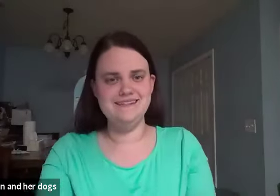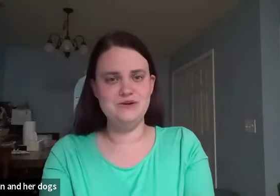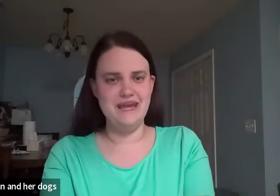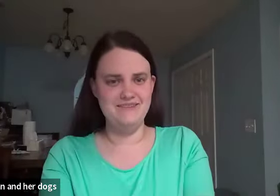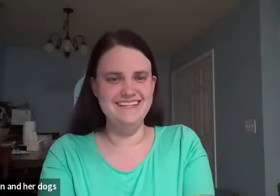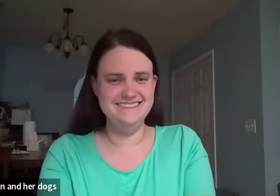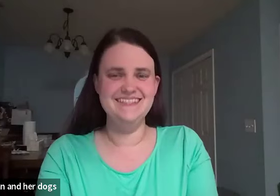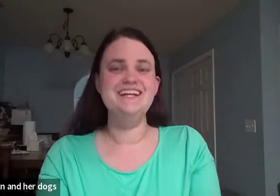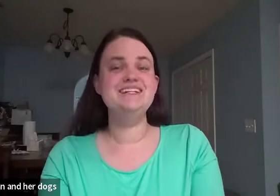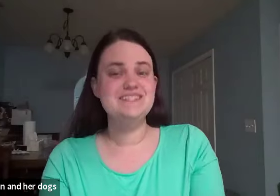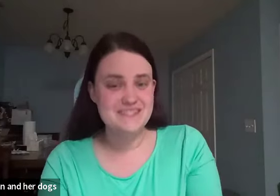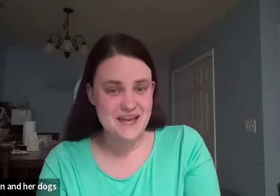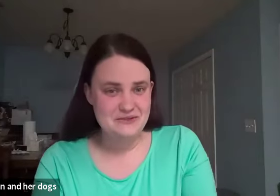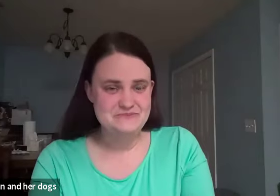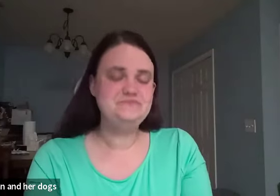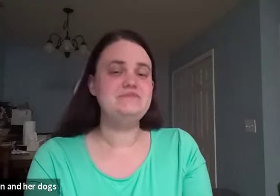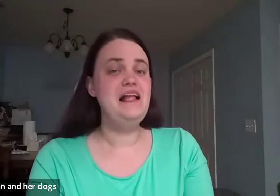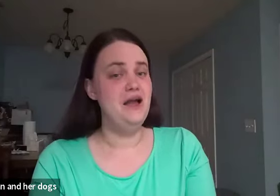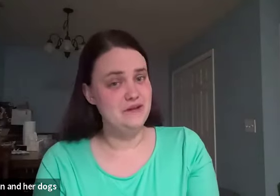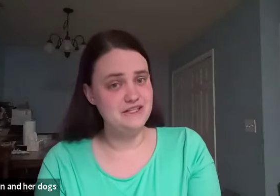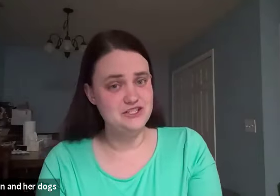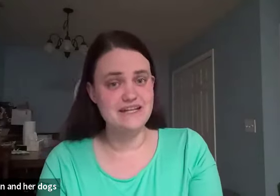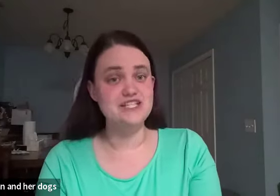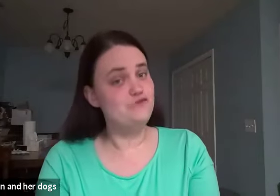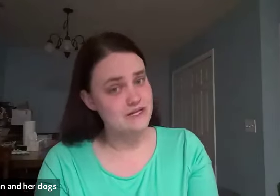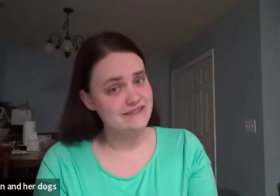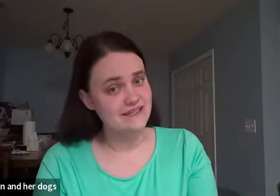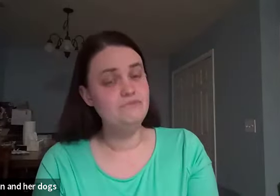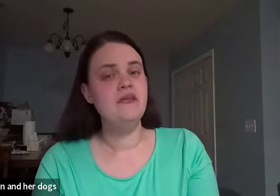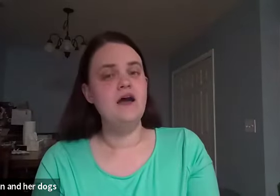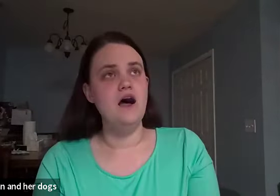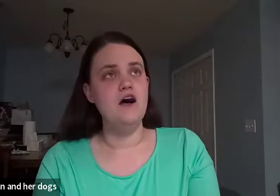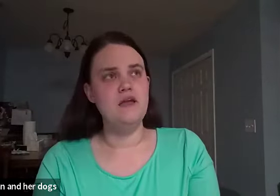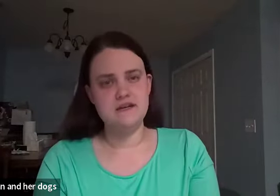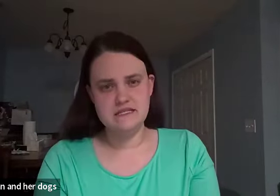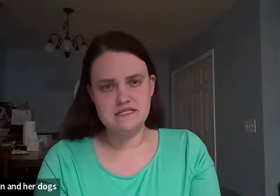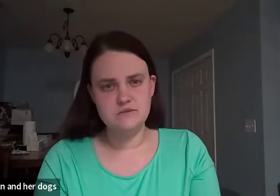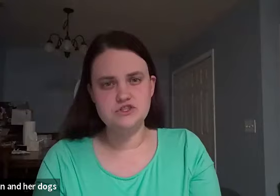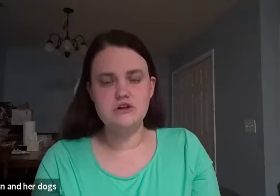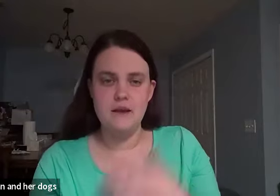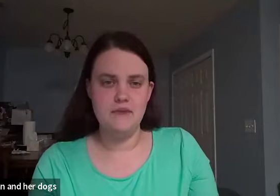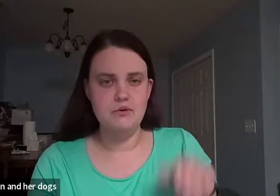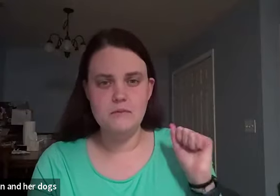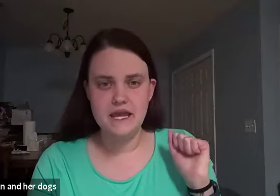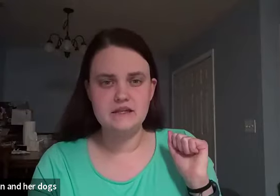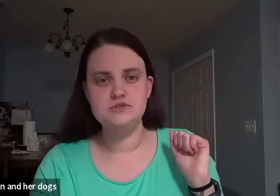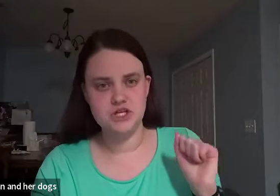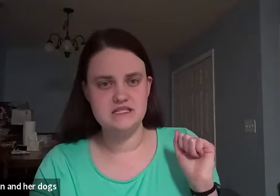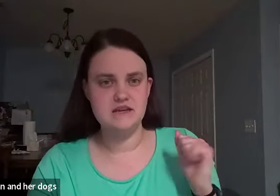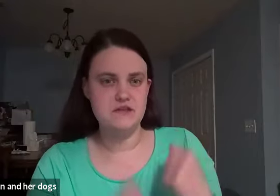hands go down. So I'm going to try to just voice it. If I see someone struggling, I may pull my hand up just to give